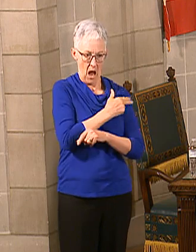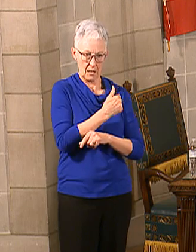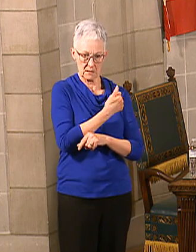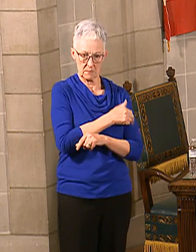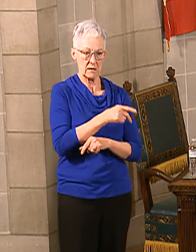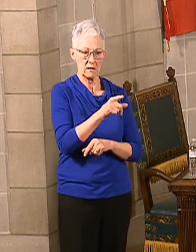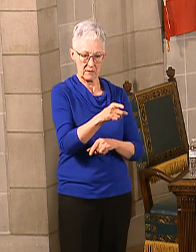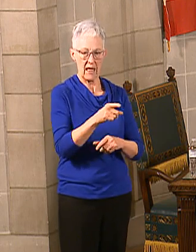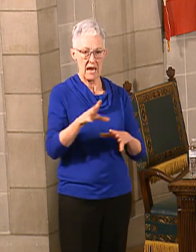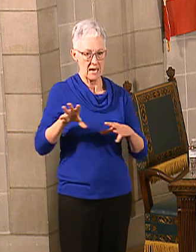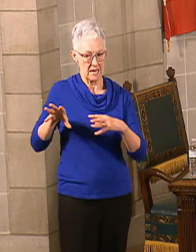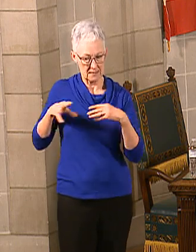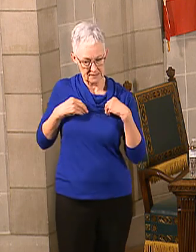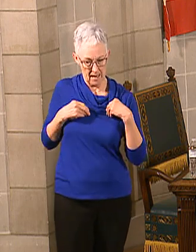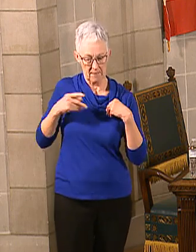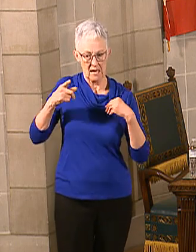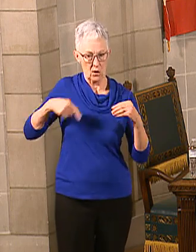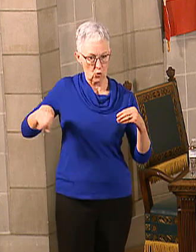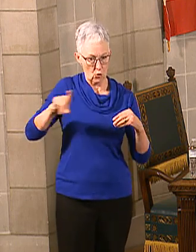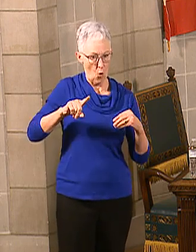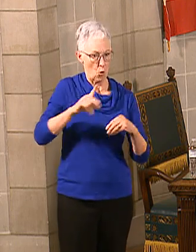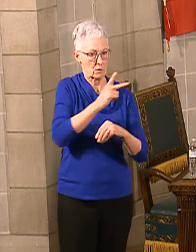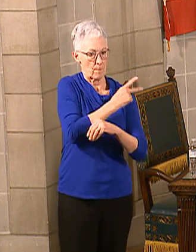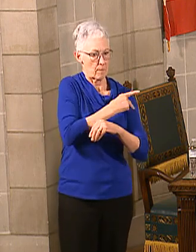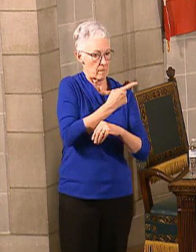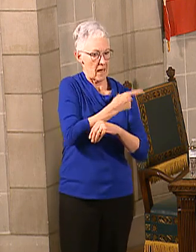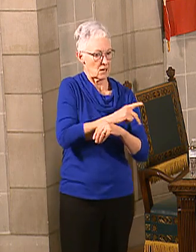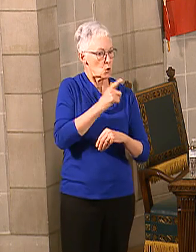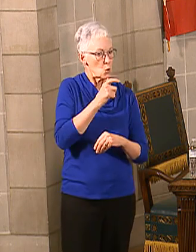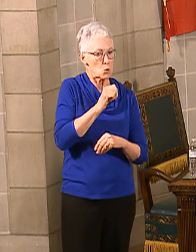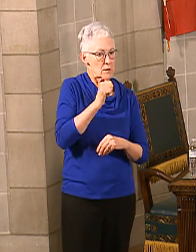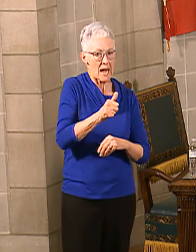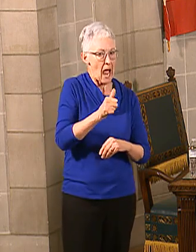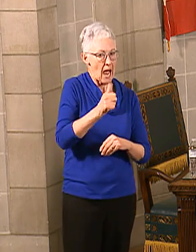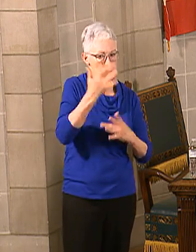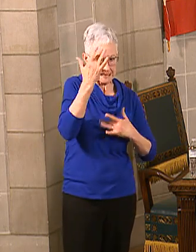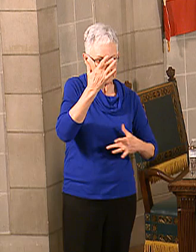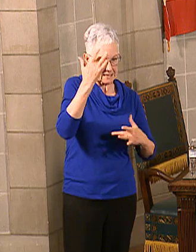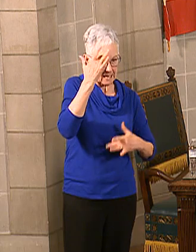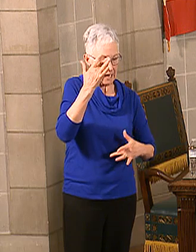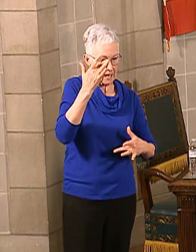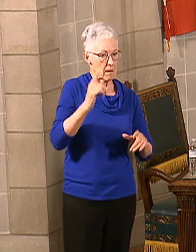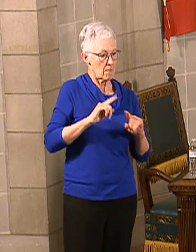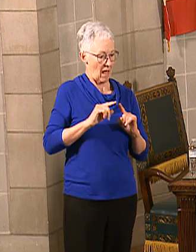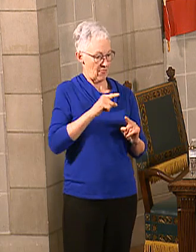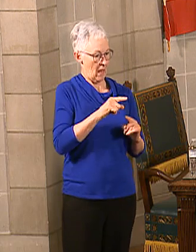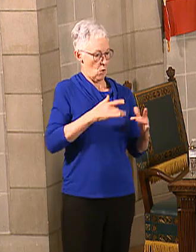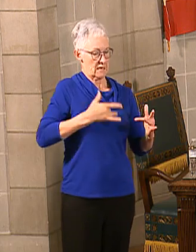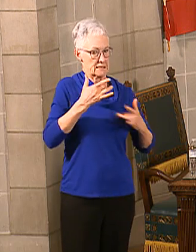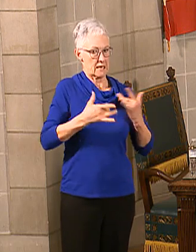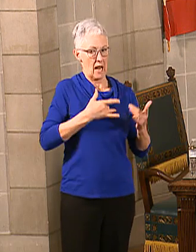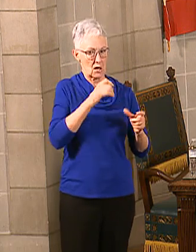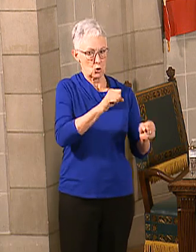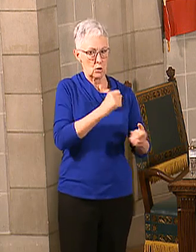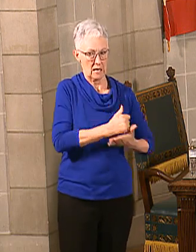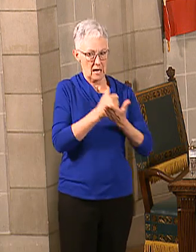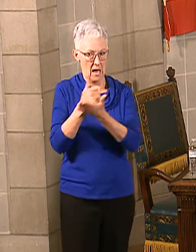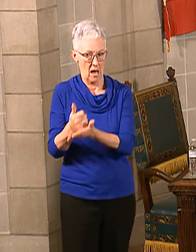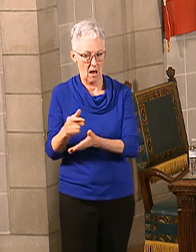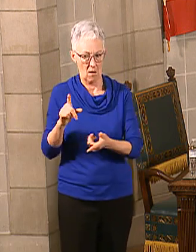were prepared, pleasant, almost excited in a way that they were able to help out.